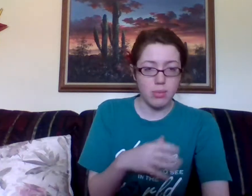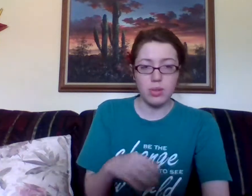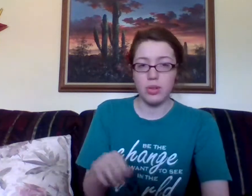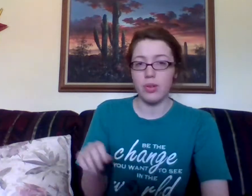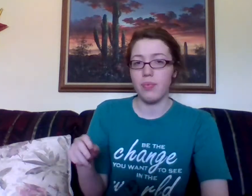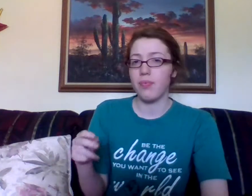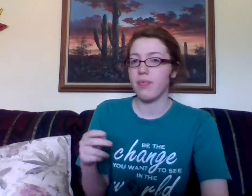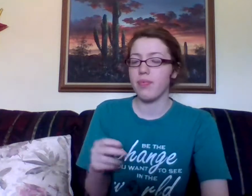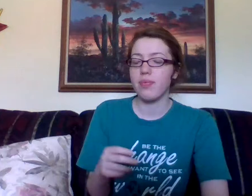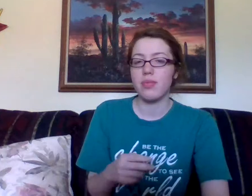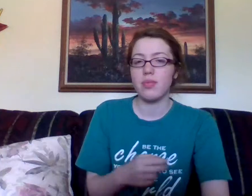terrible,